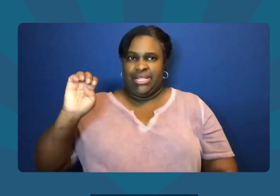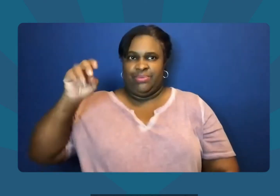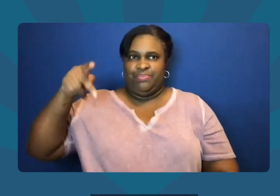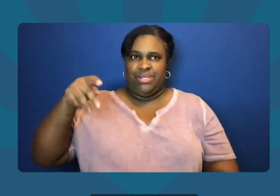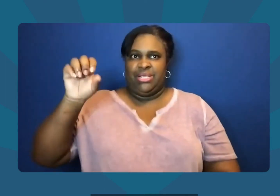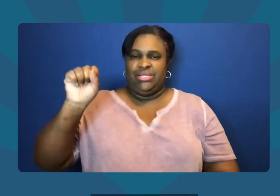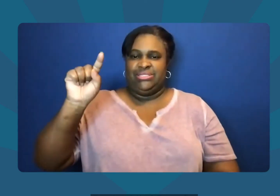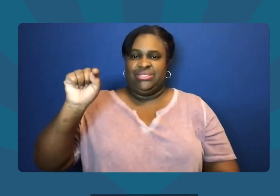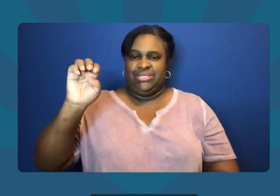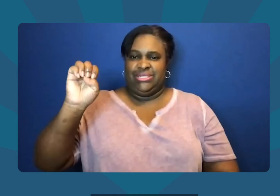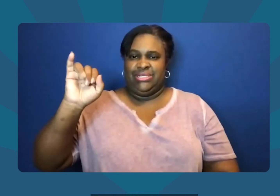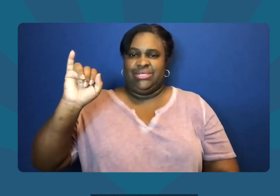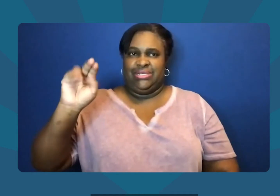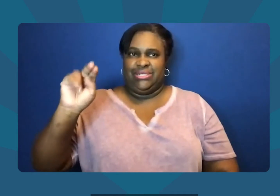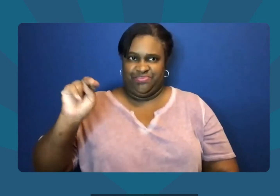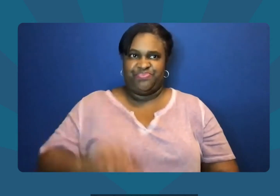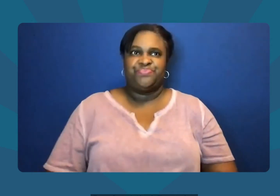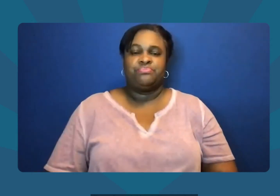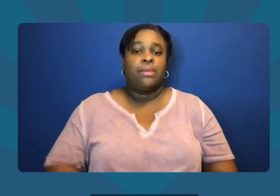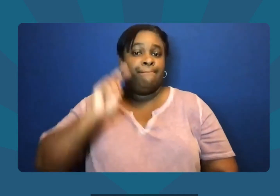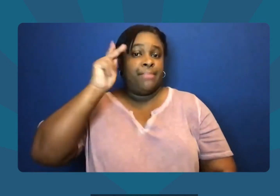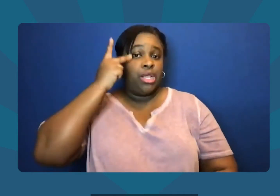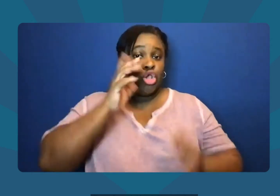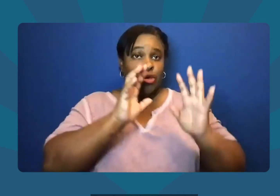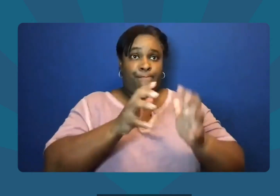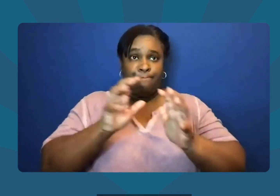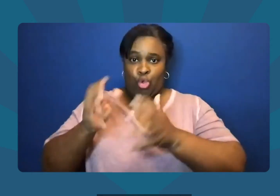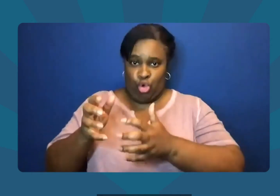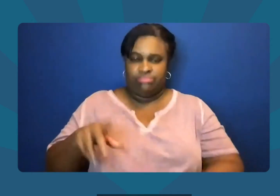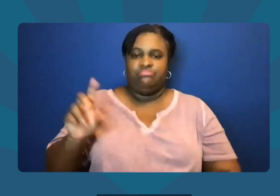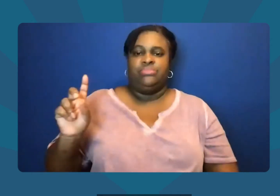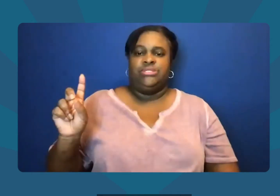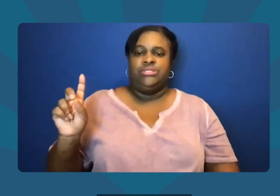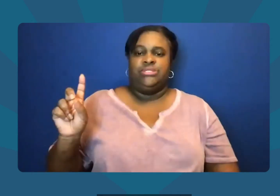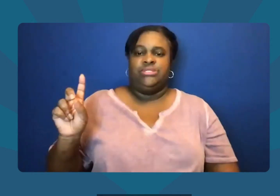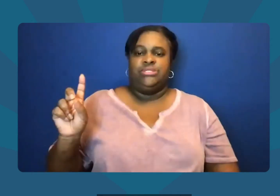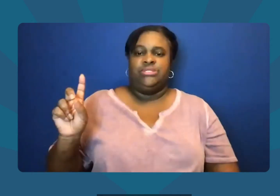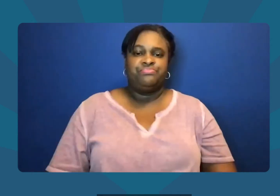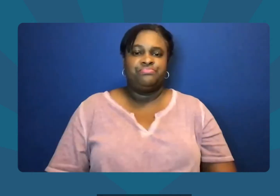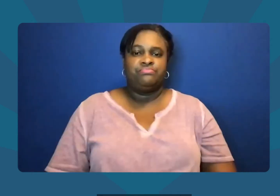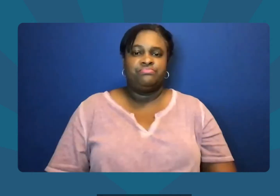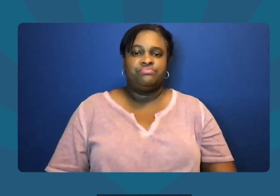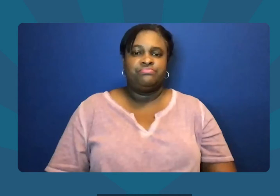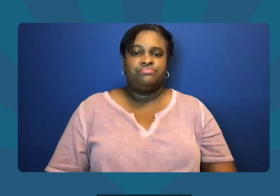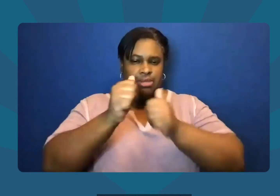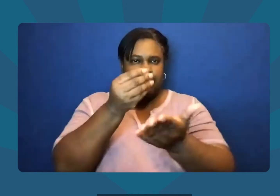Epstein. Party, Democratic.